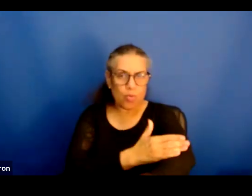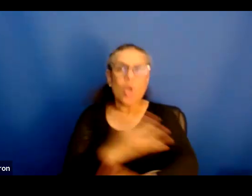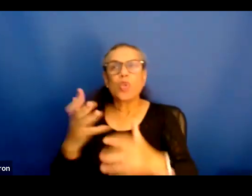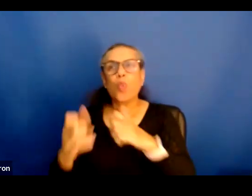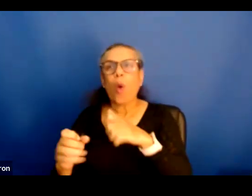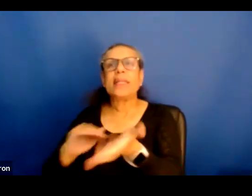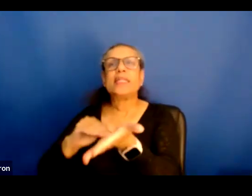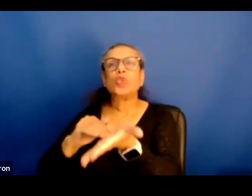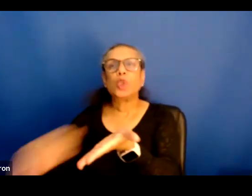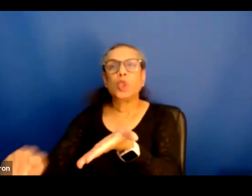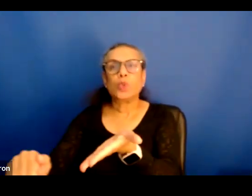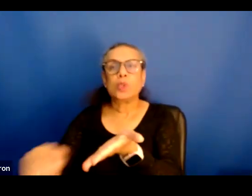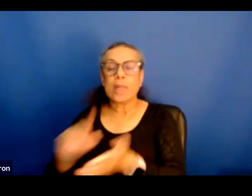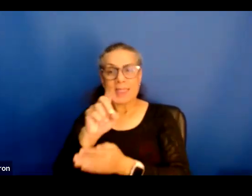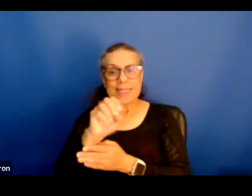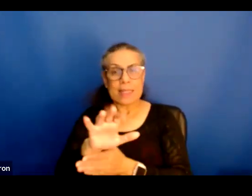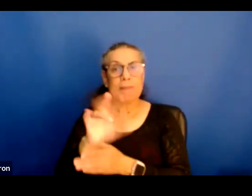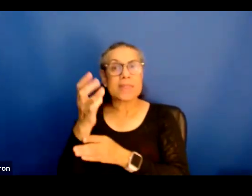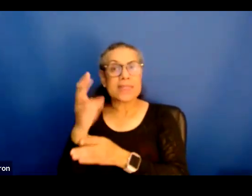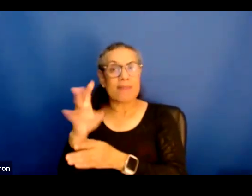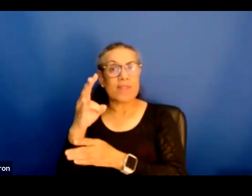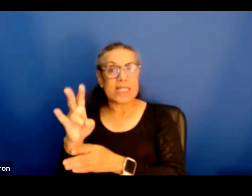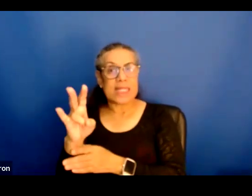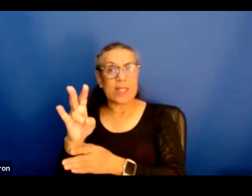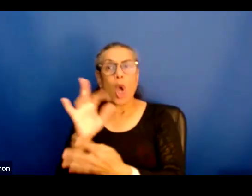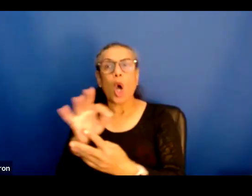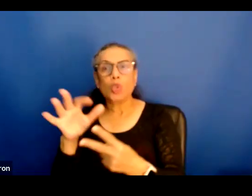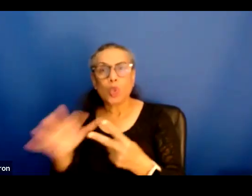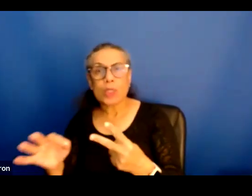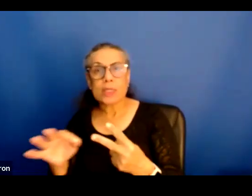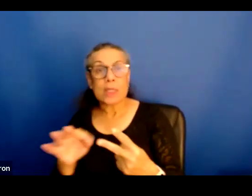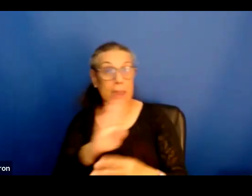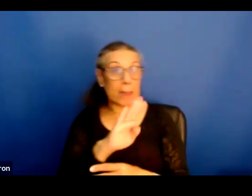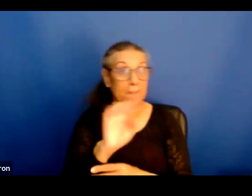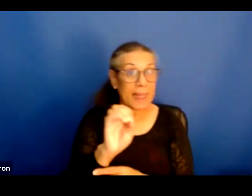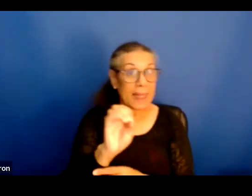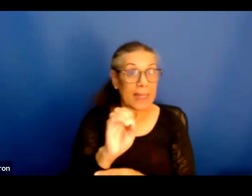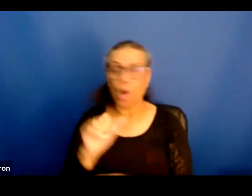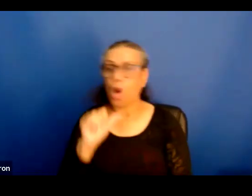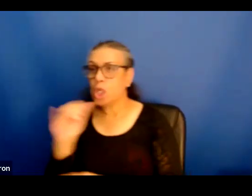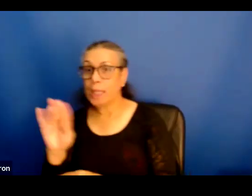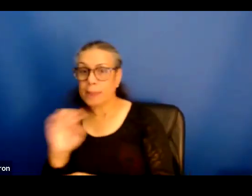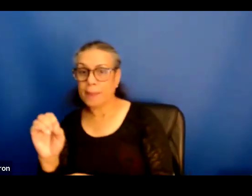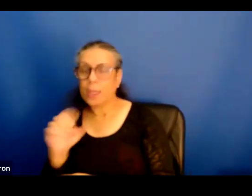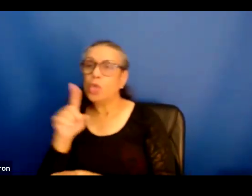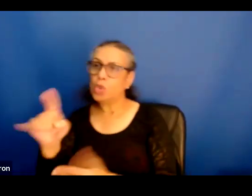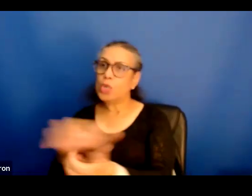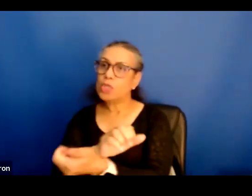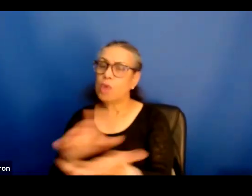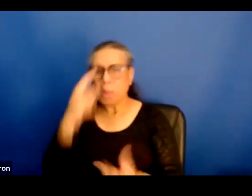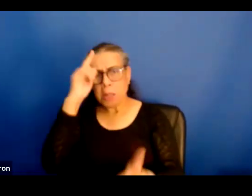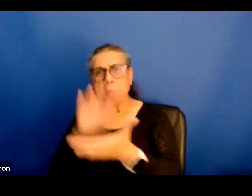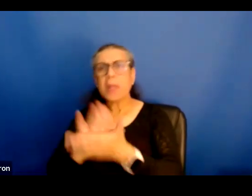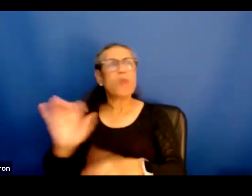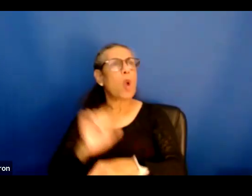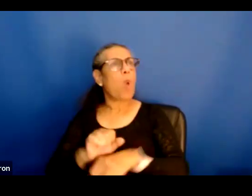scapegoating. On December 17th, a choice to be or not to be, destroyers is yours. You may believe everything you have done